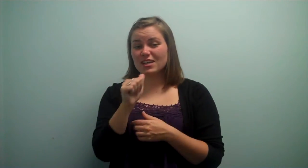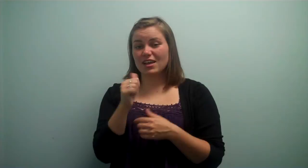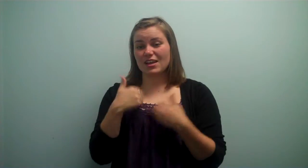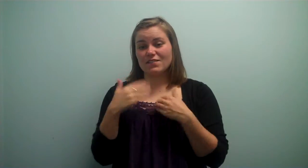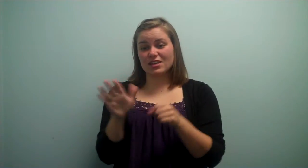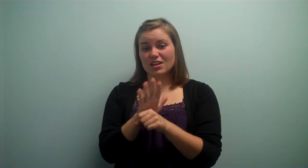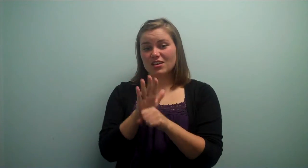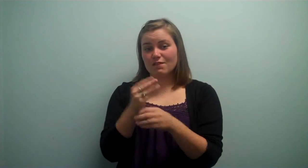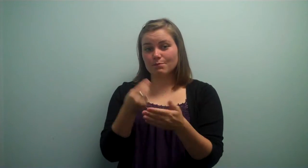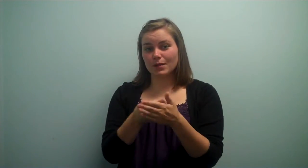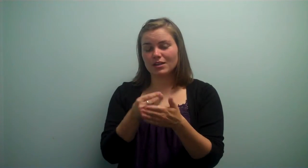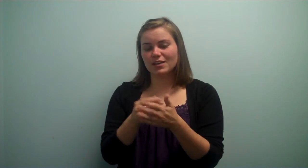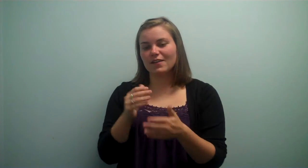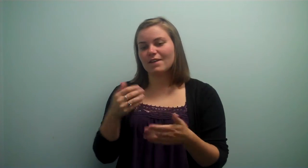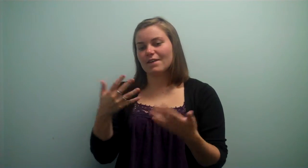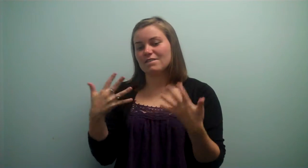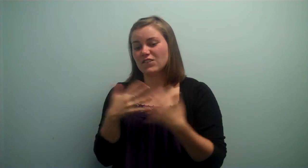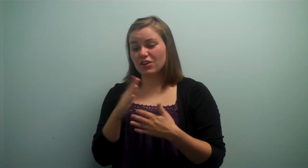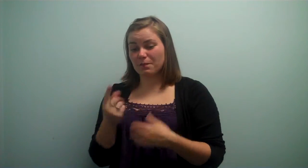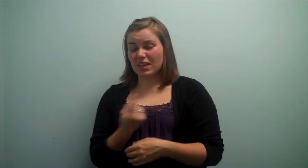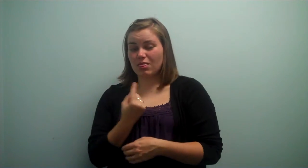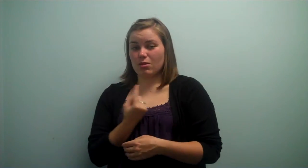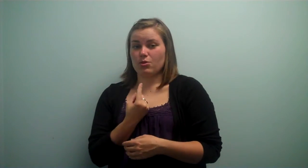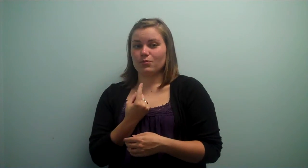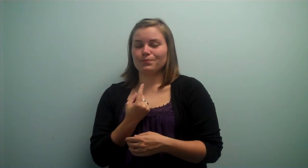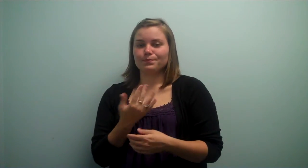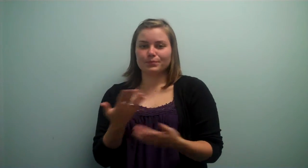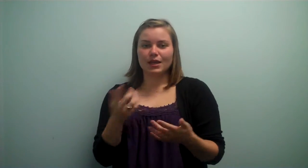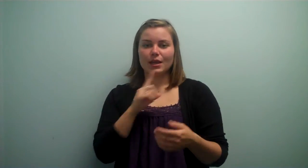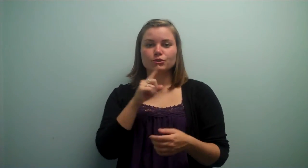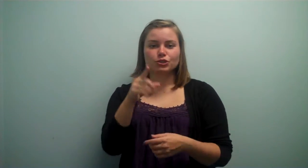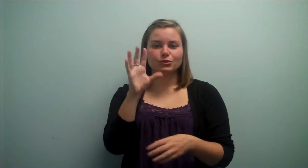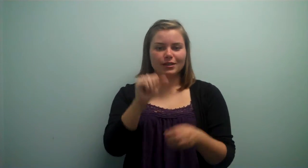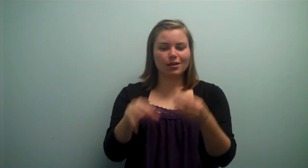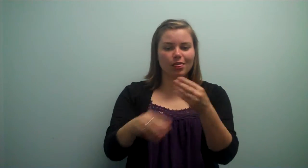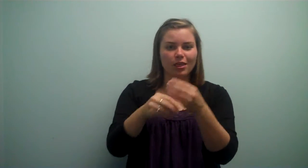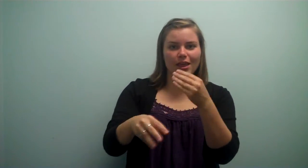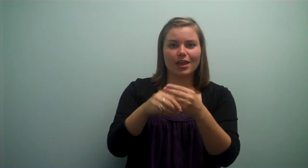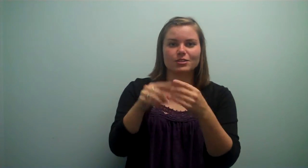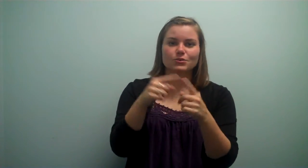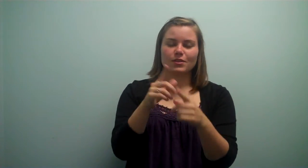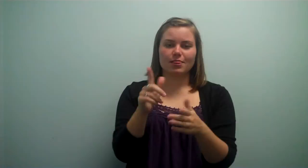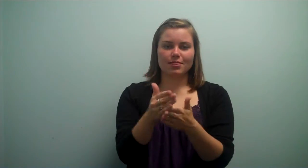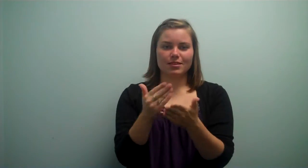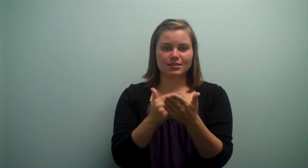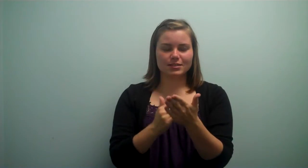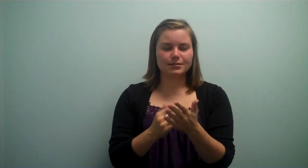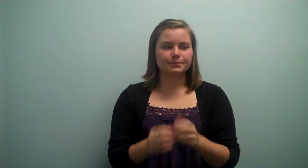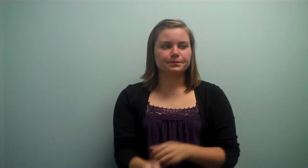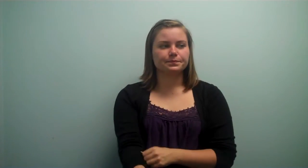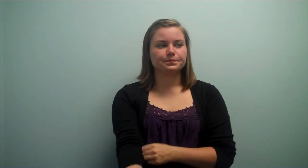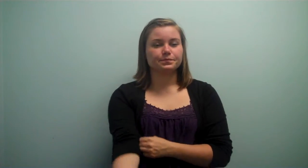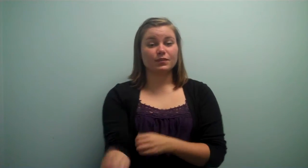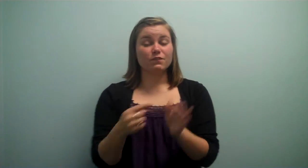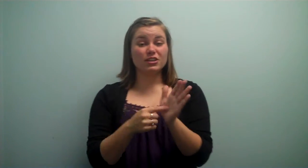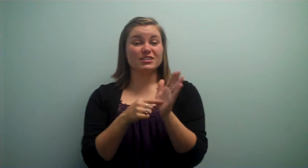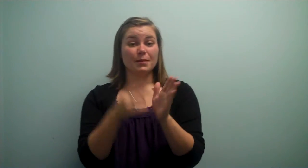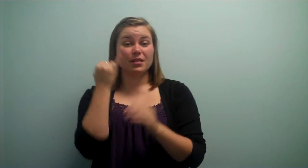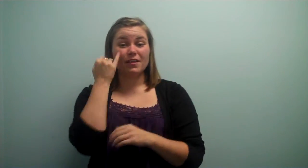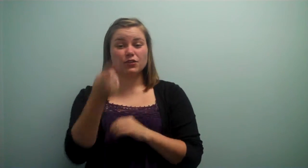money, fear of being alone. I'm sure you can add to the list. For example, if you get angry because